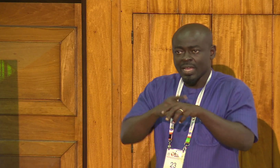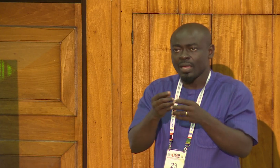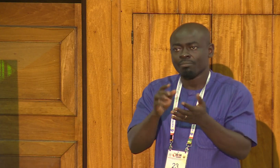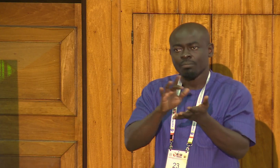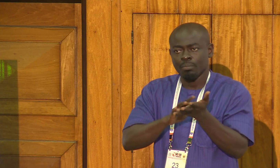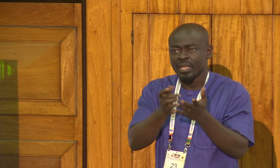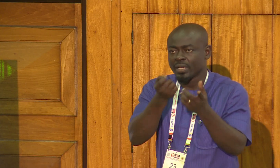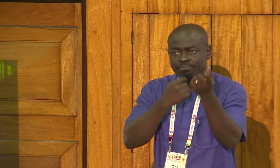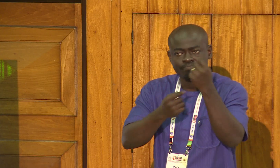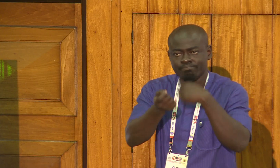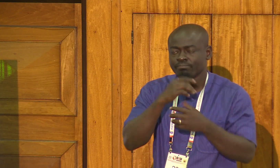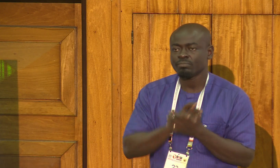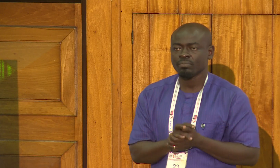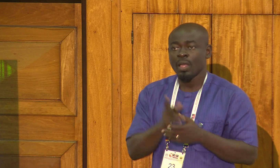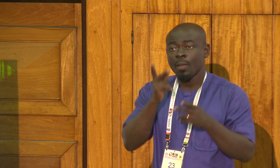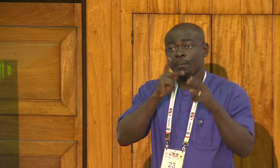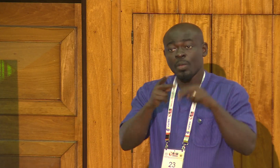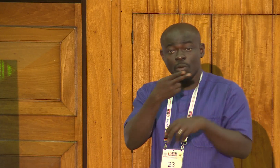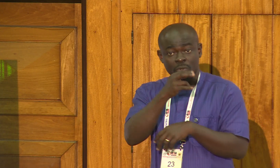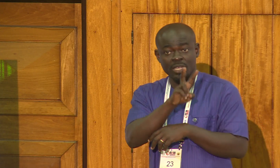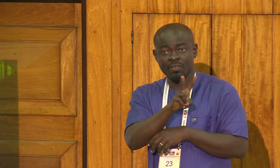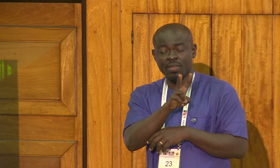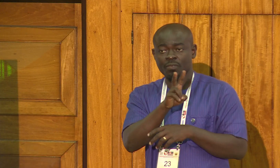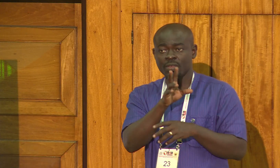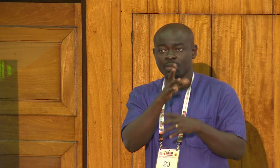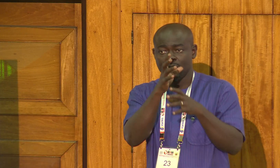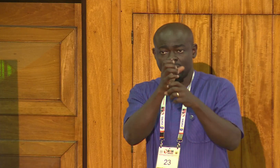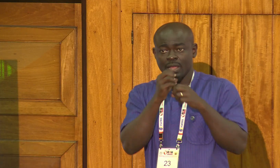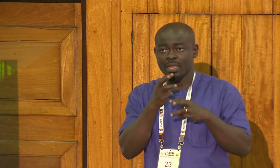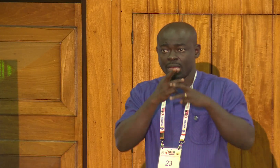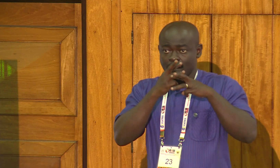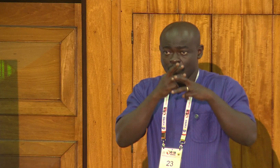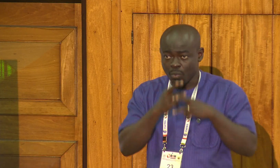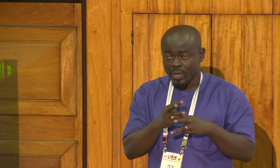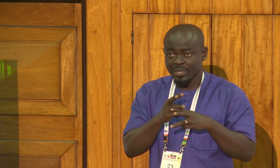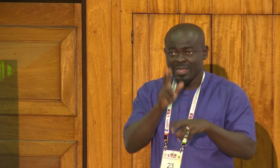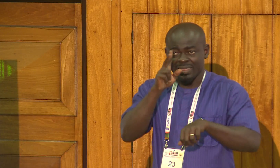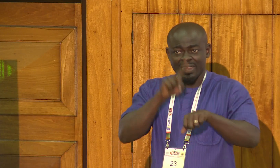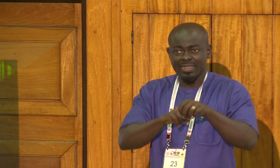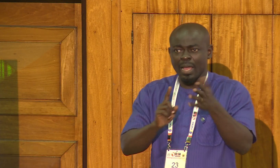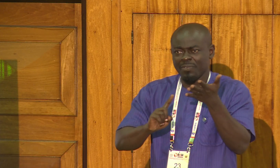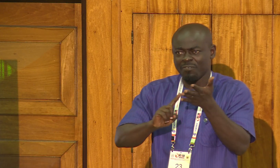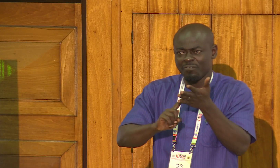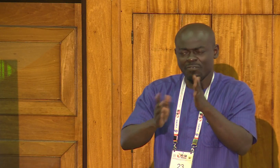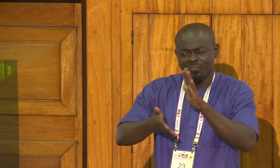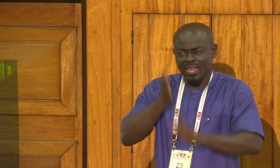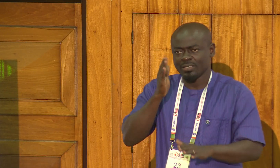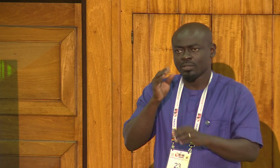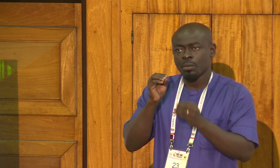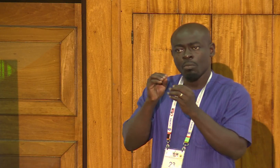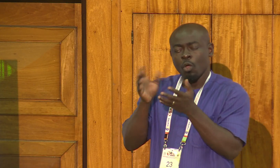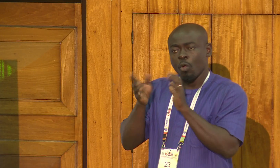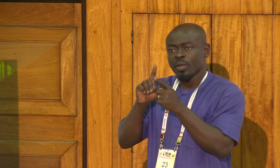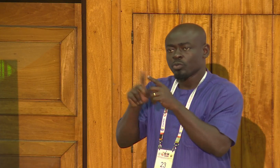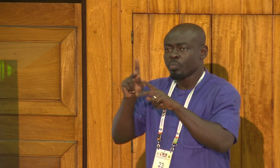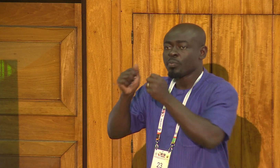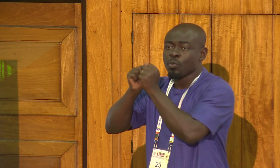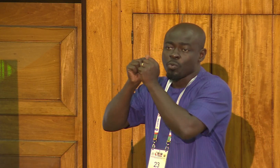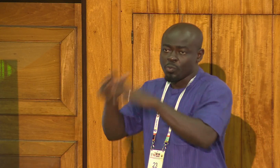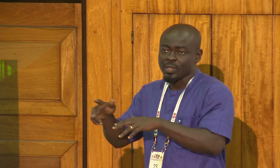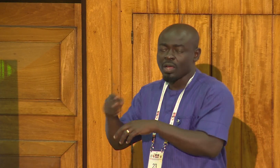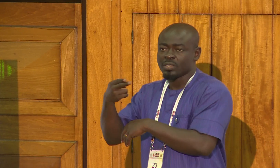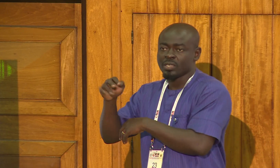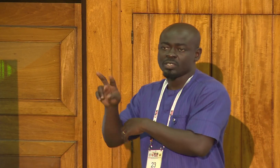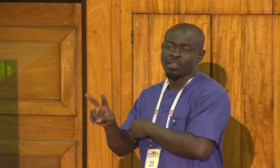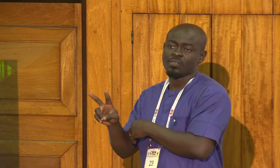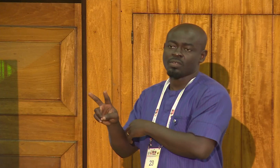Interestingly, people with HIV gain weight about 3 times as fast as people without HIV. We've seen this in a big